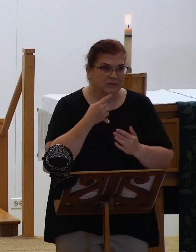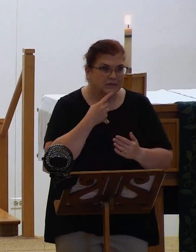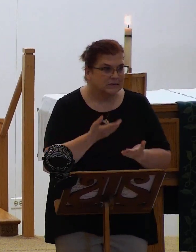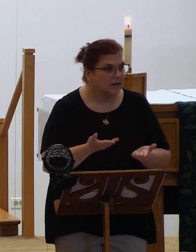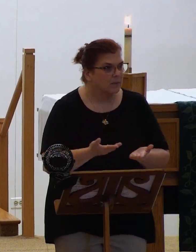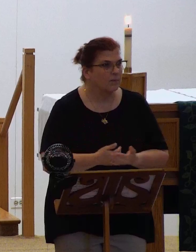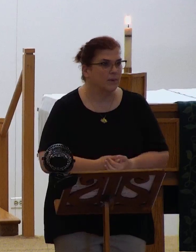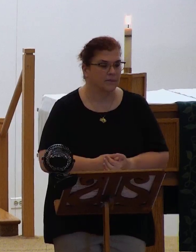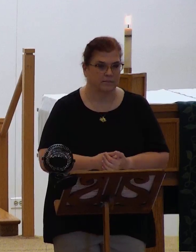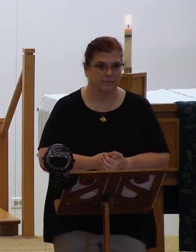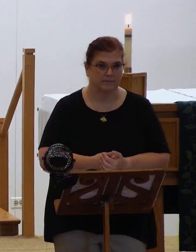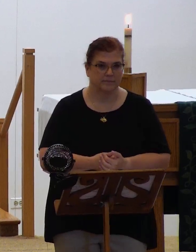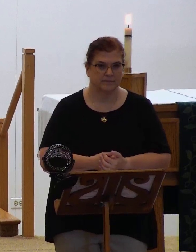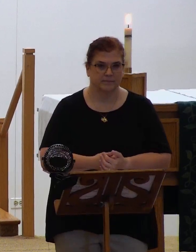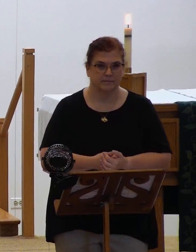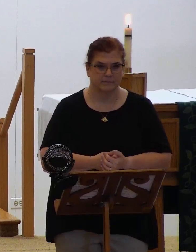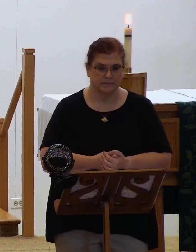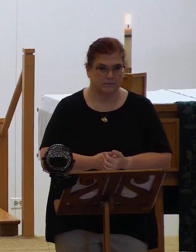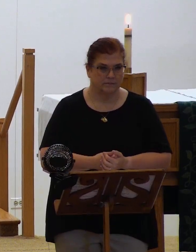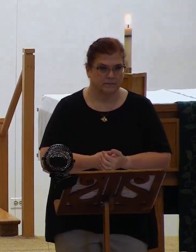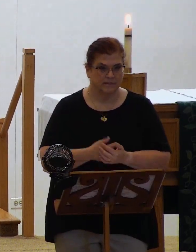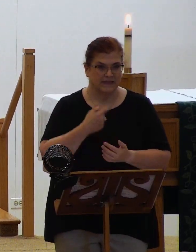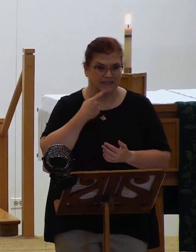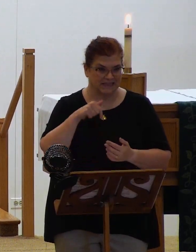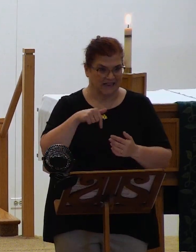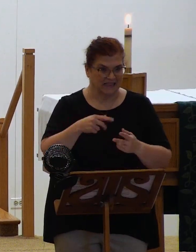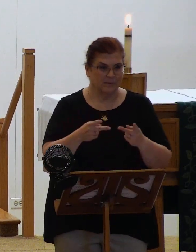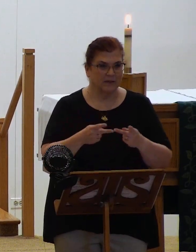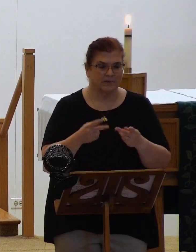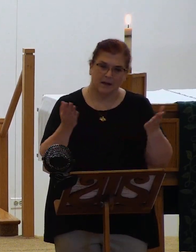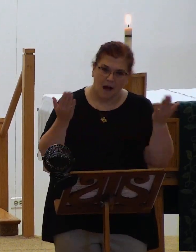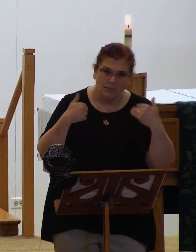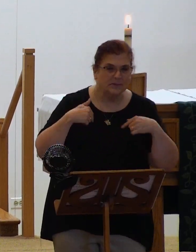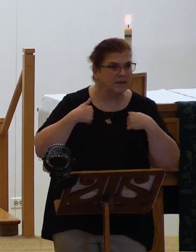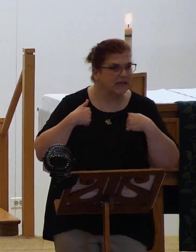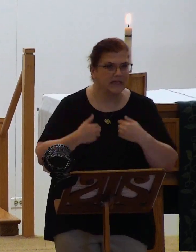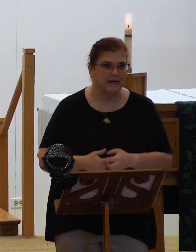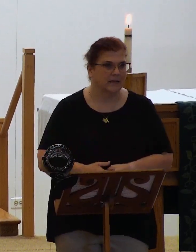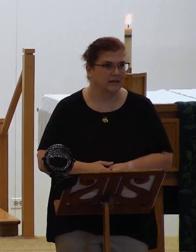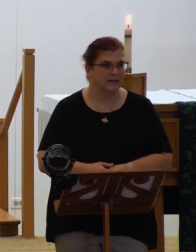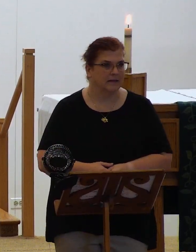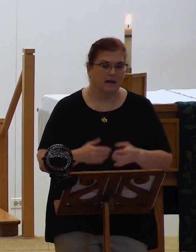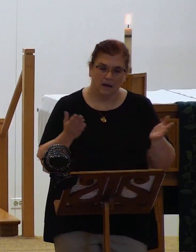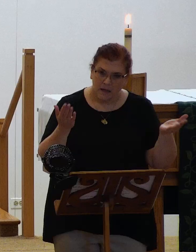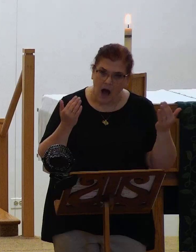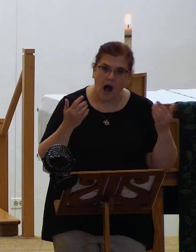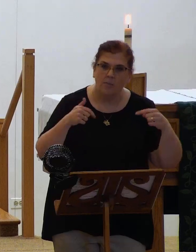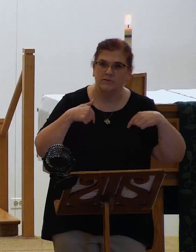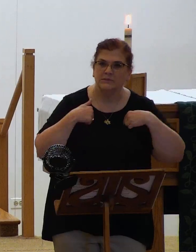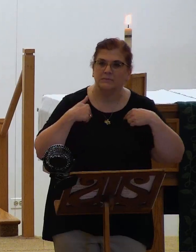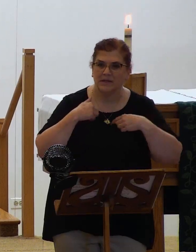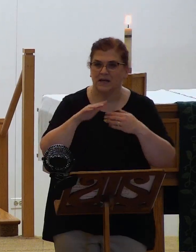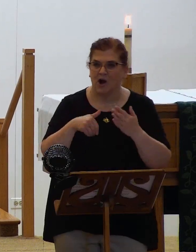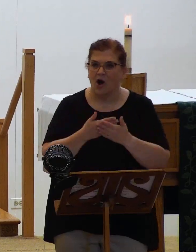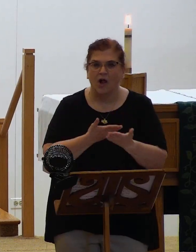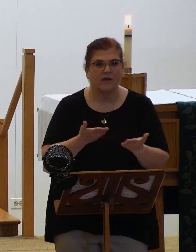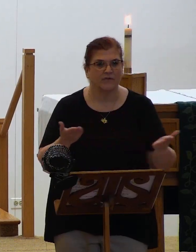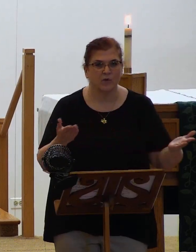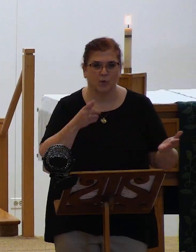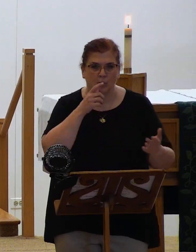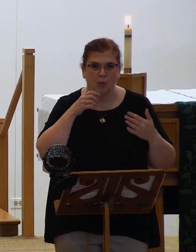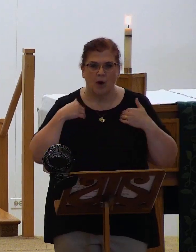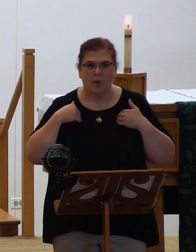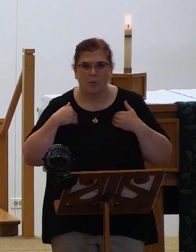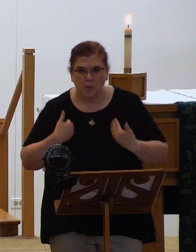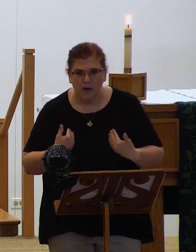as he says elsewhere, as he says in this place, come to me. Come to me, all you who weary